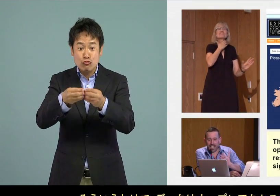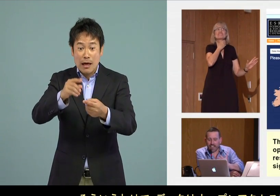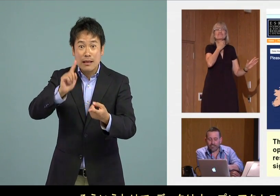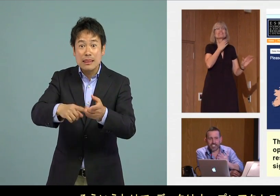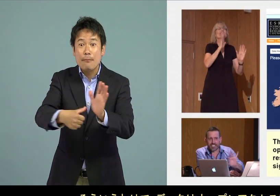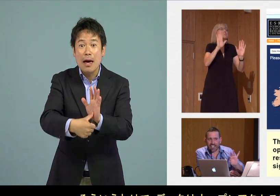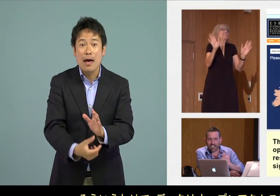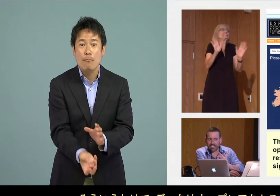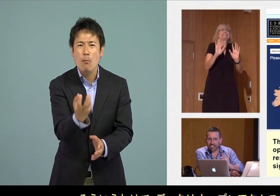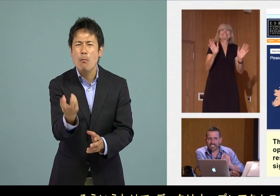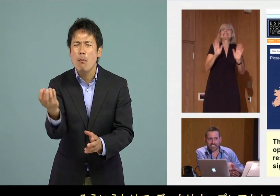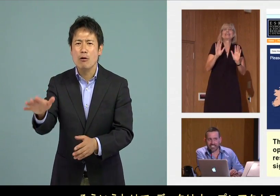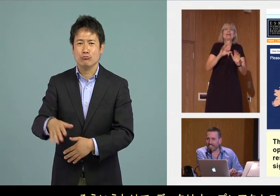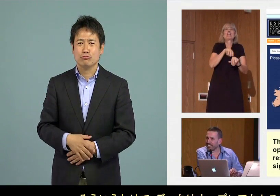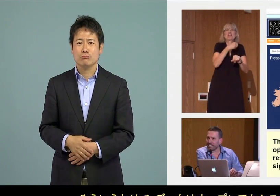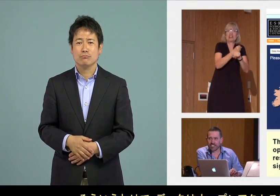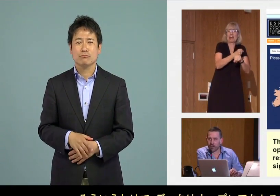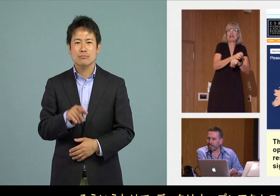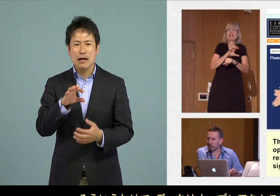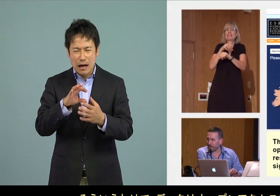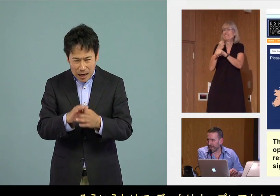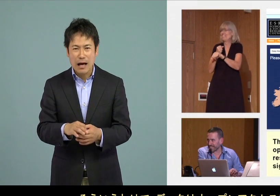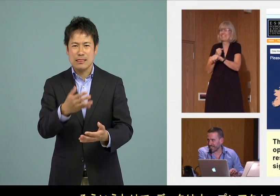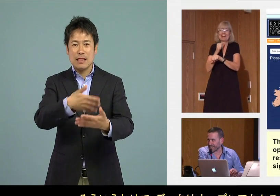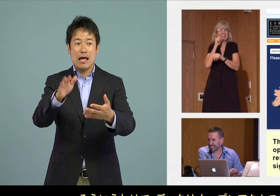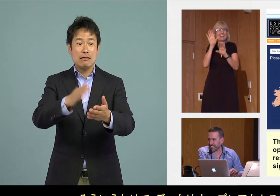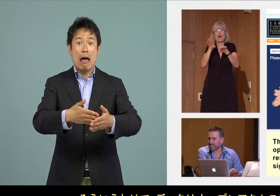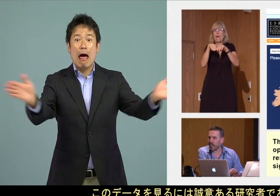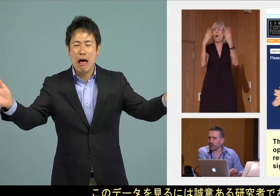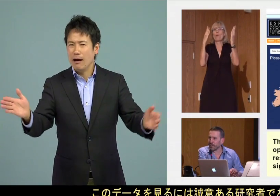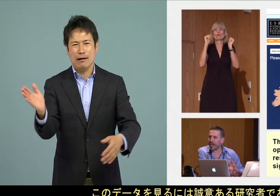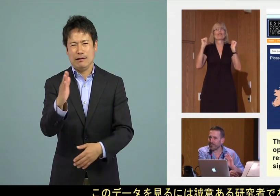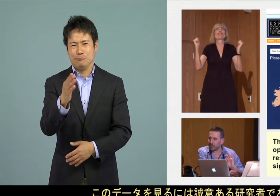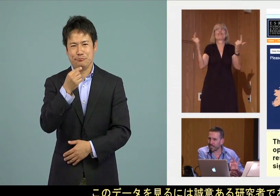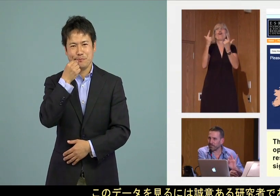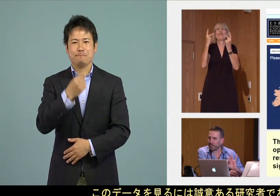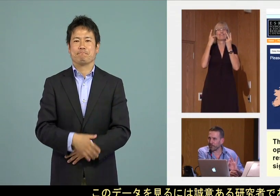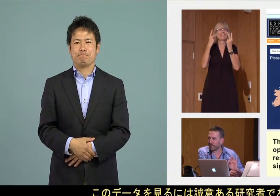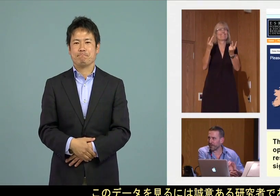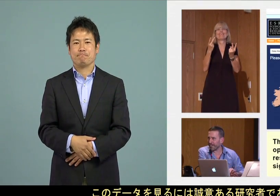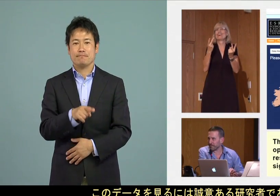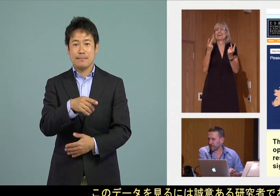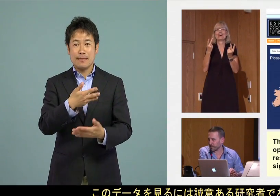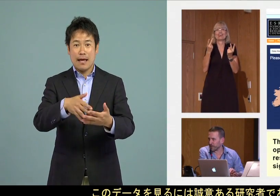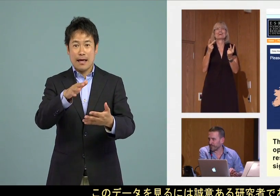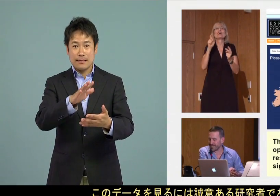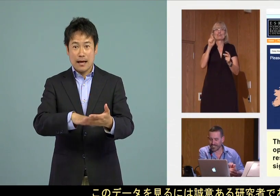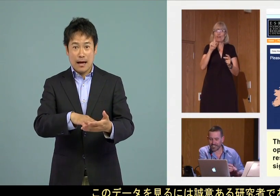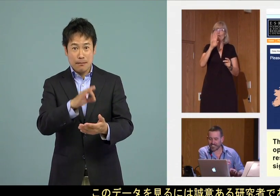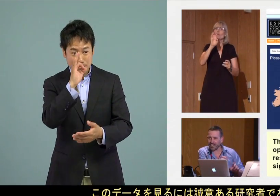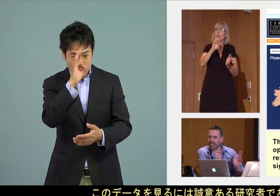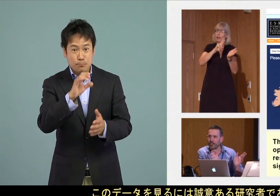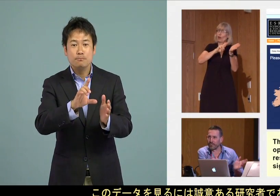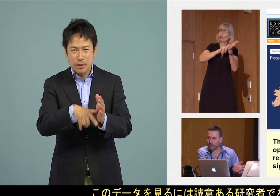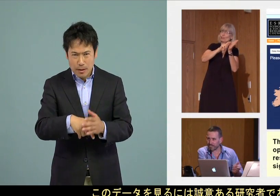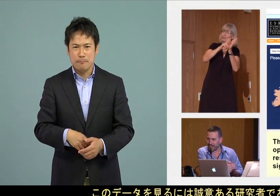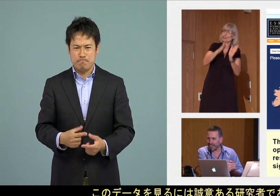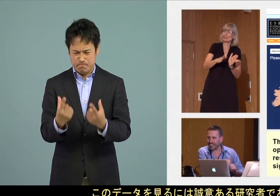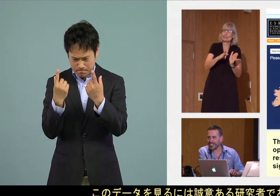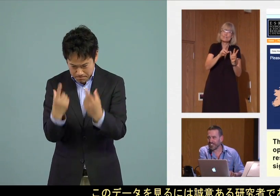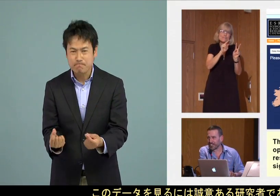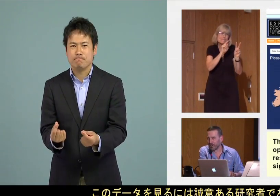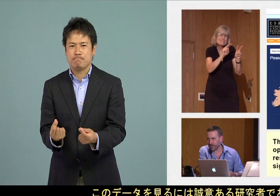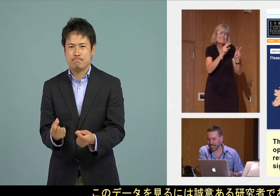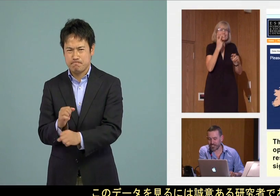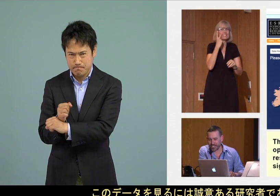So we have this data is not open access. It's only, you have to be a bona fide researcher to see this data, and you have to